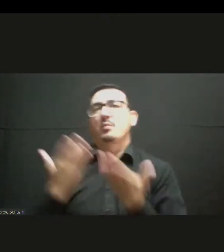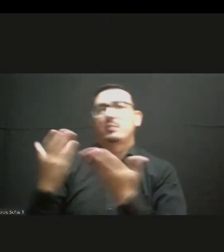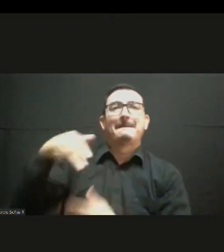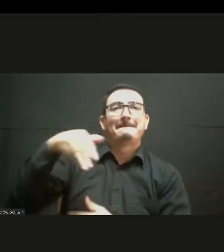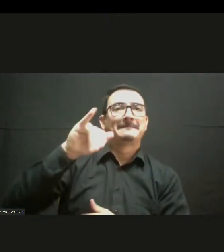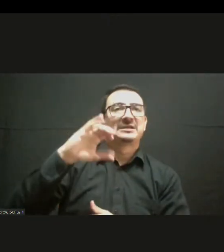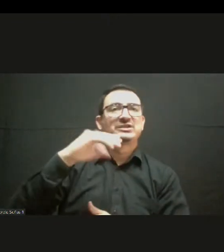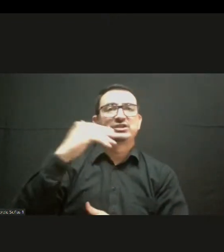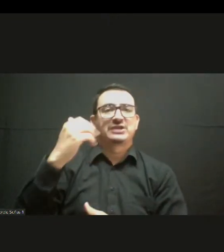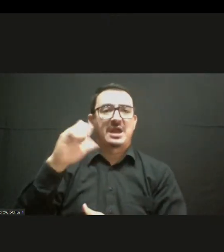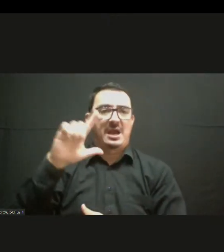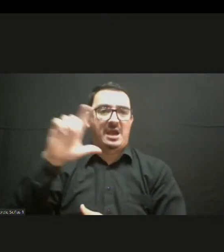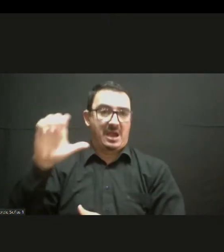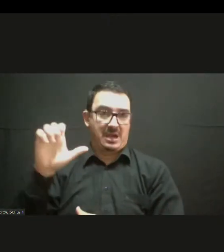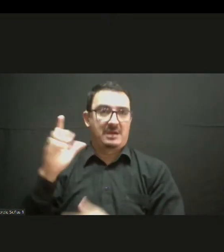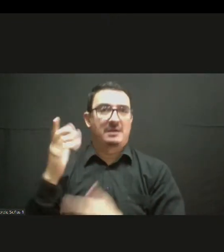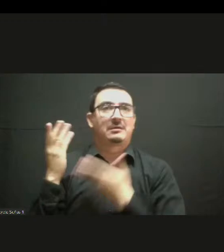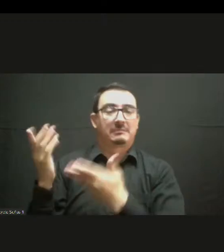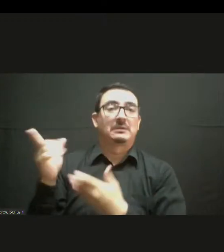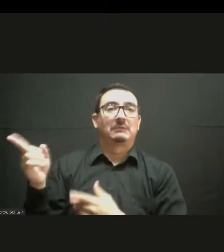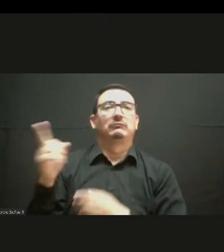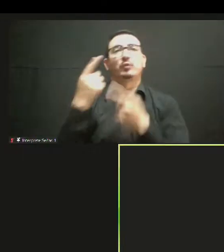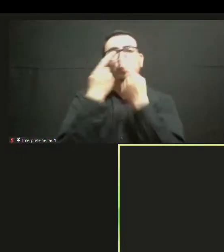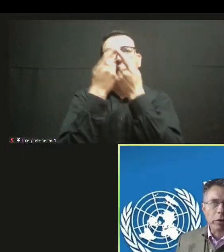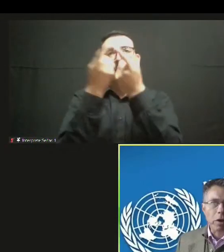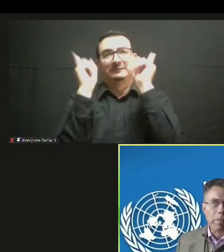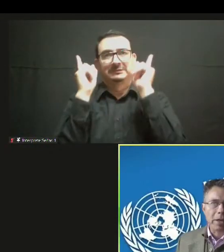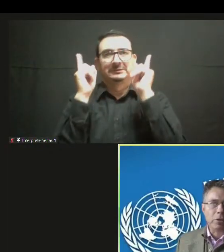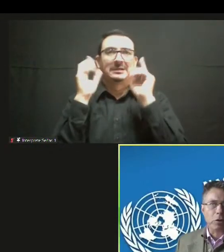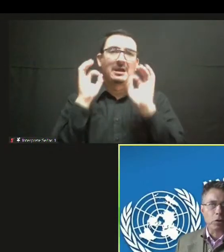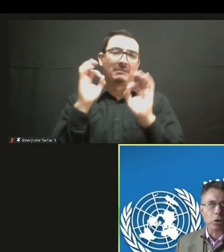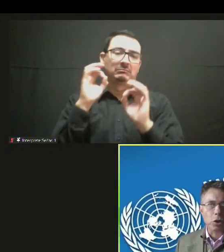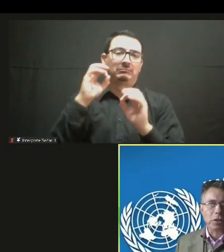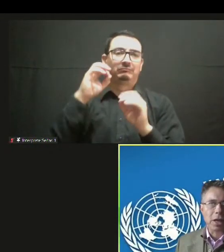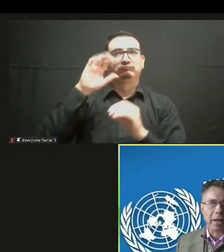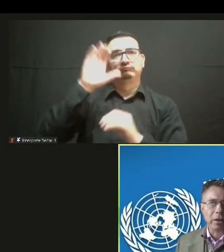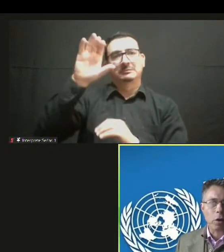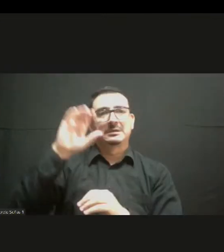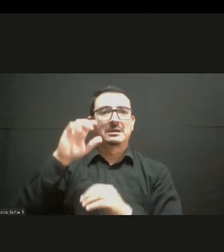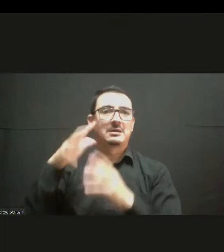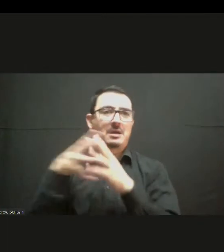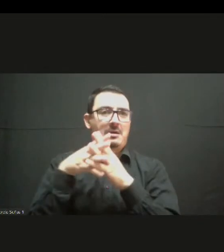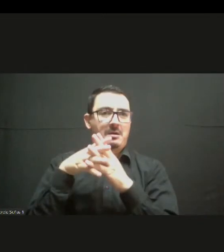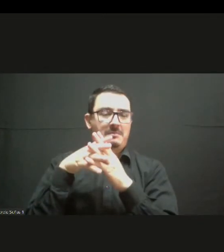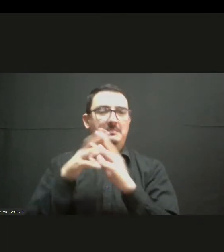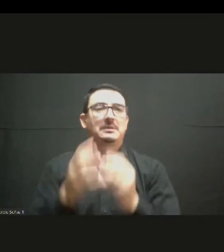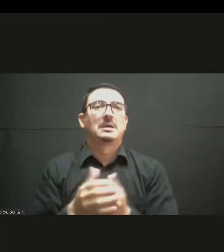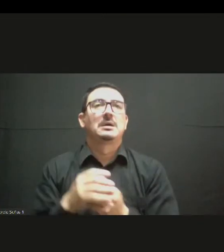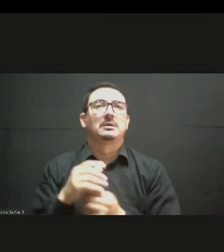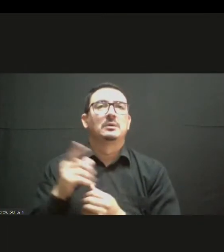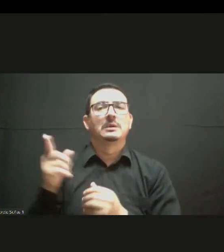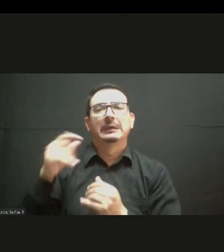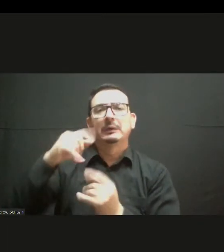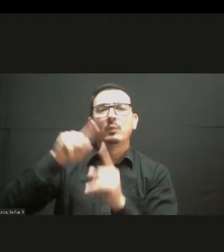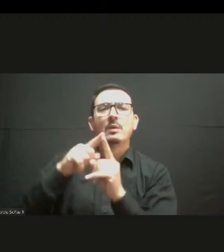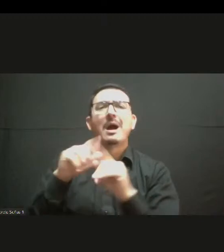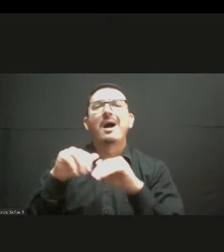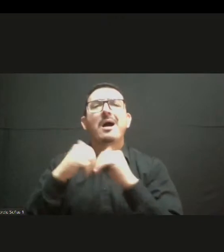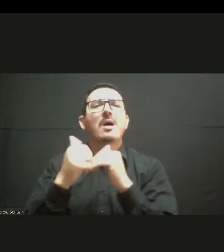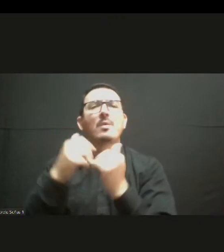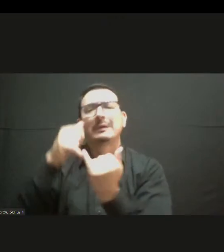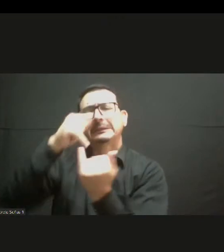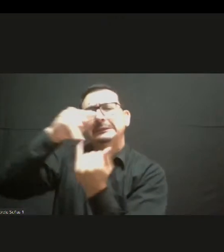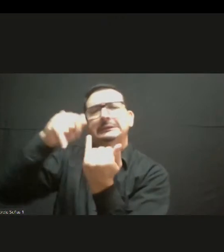build more resilient tourism economies that can help to overcome external shocks like the COVID-19. And she's